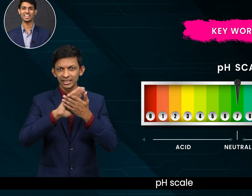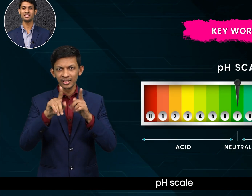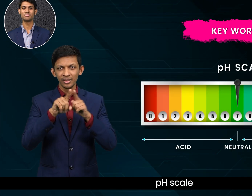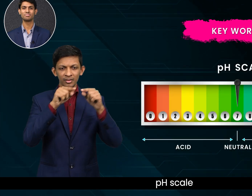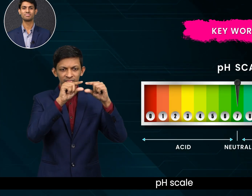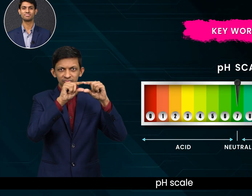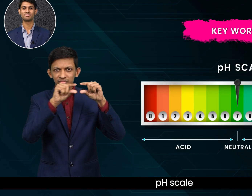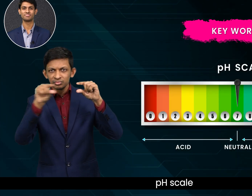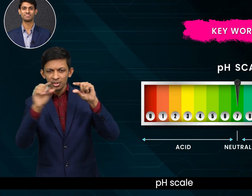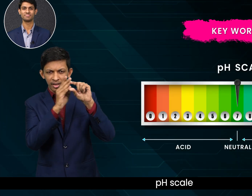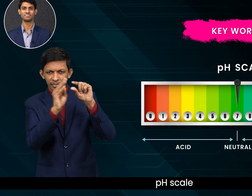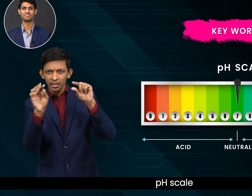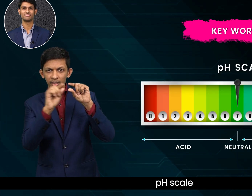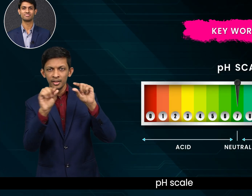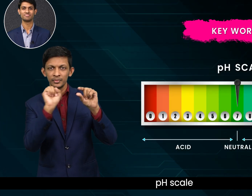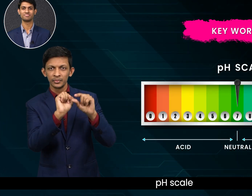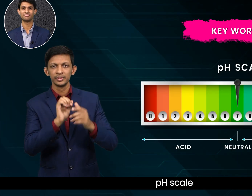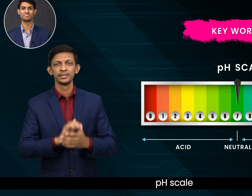pH scale,